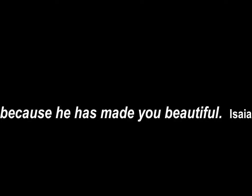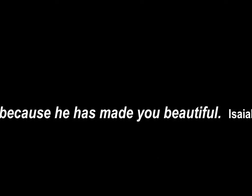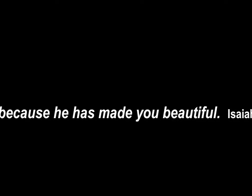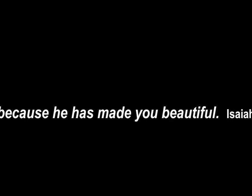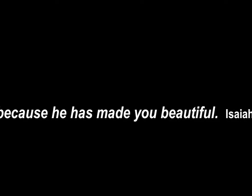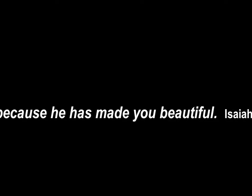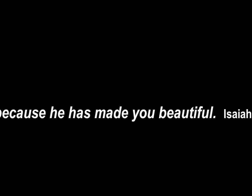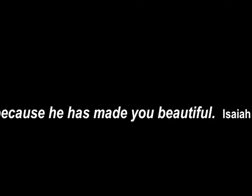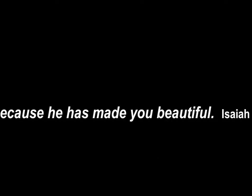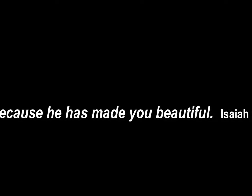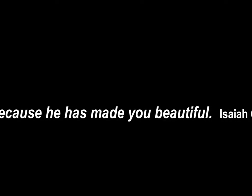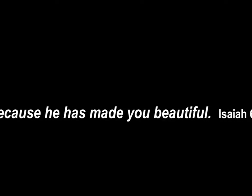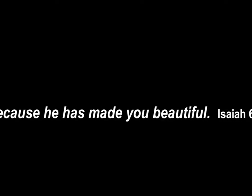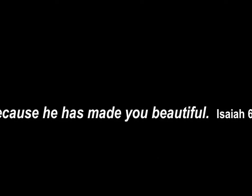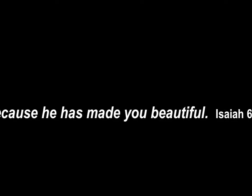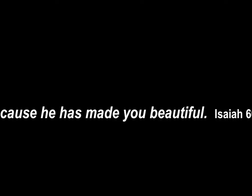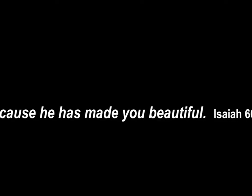because he has made you beautiful.